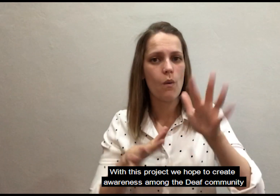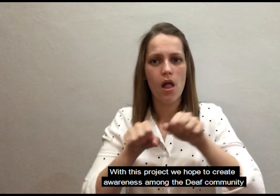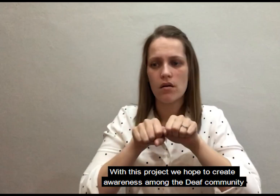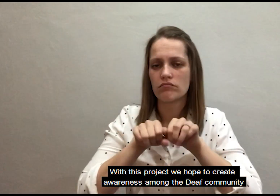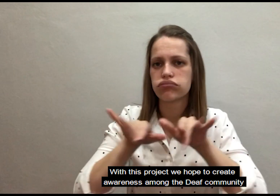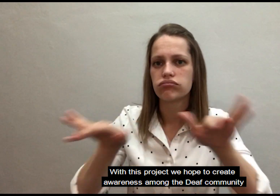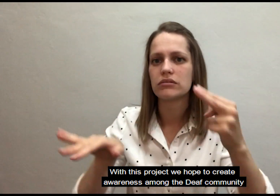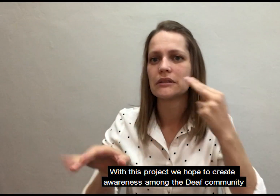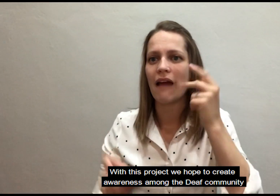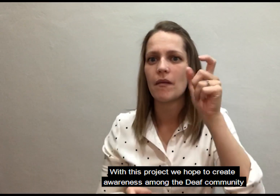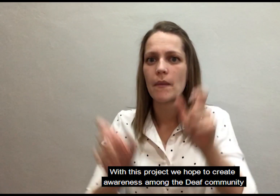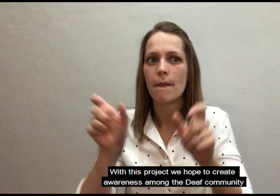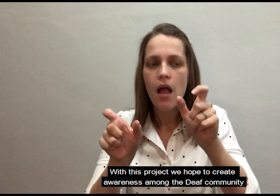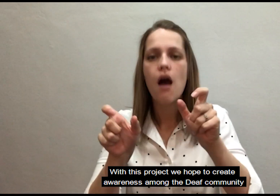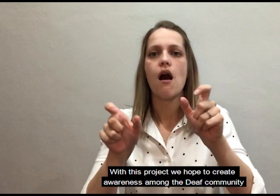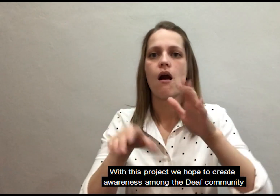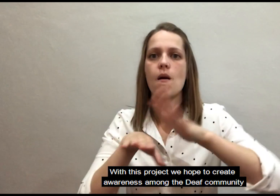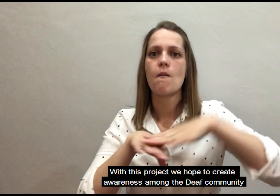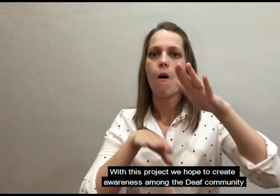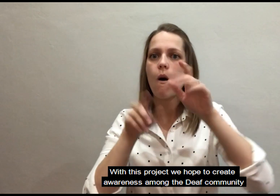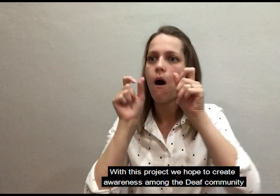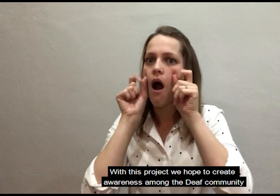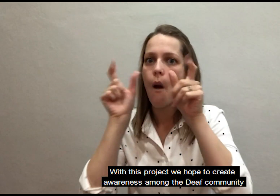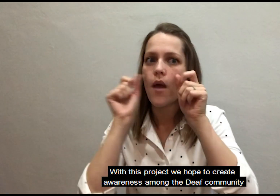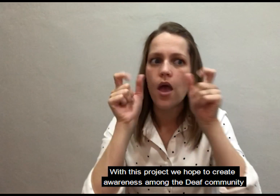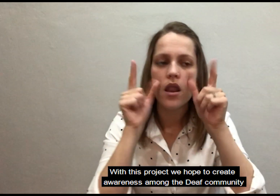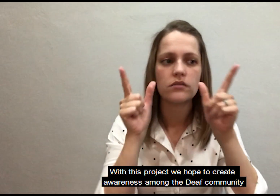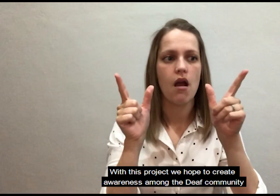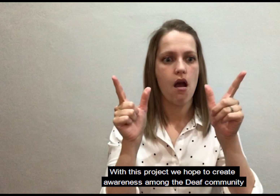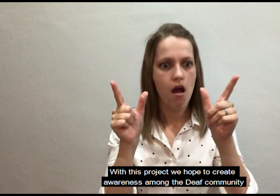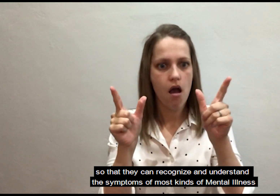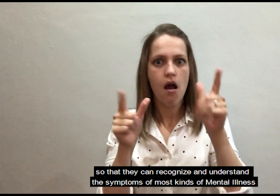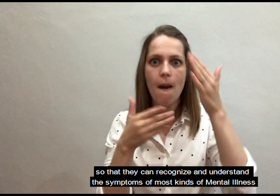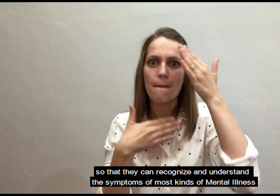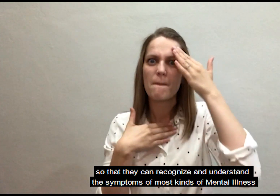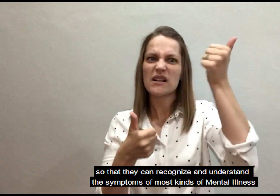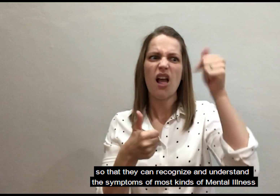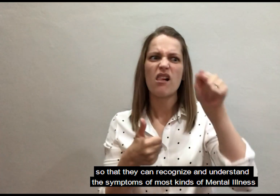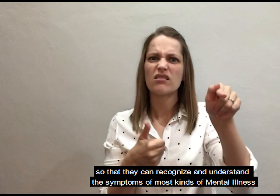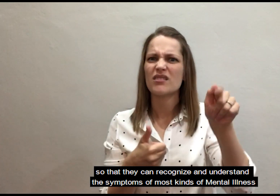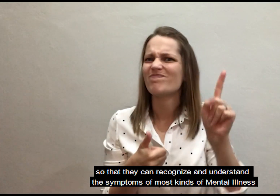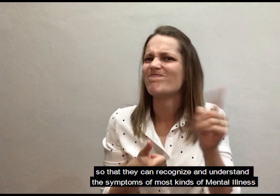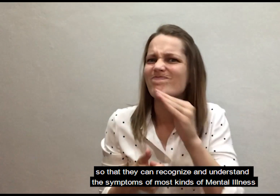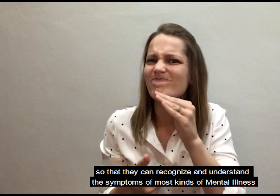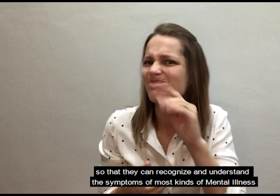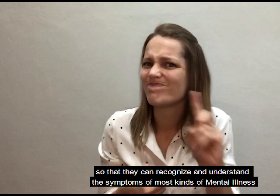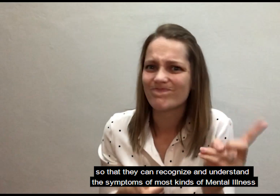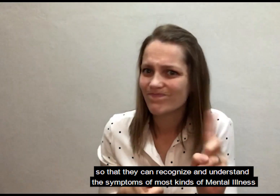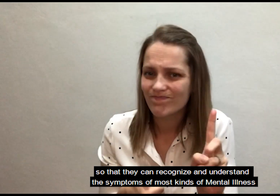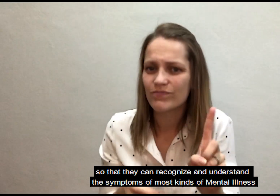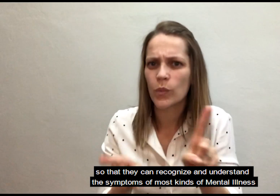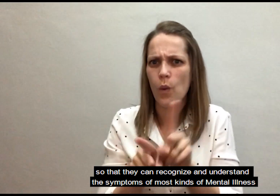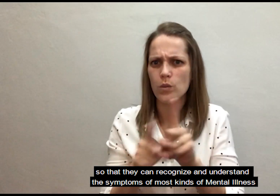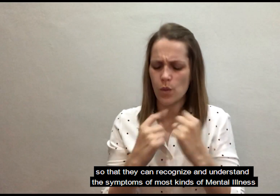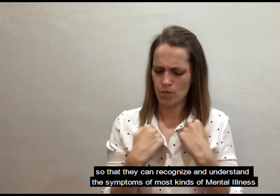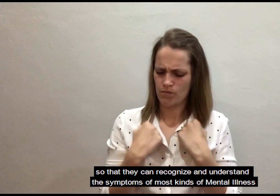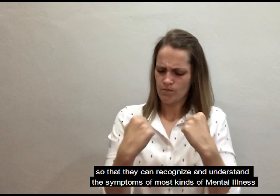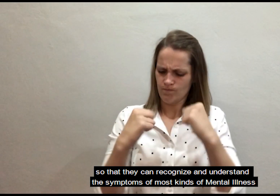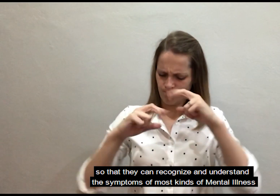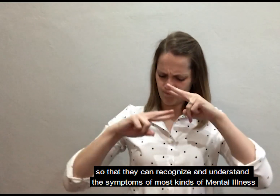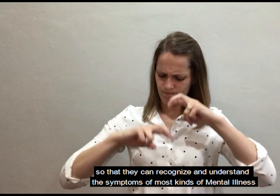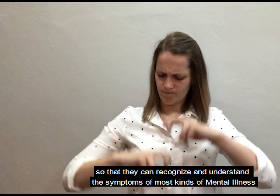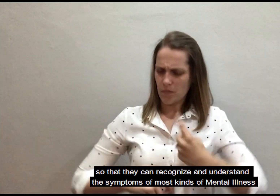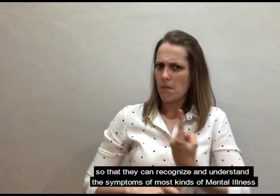With this project, we hope to create awareness among the deaf community so that they can recognize and understand the symptoms